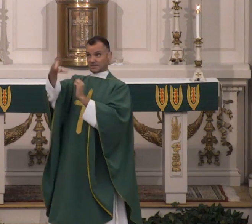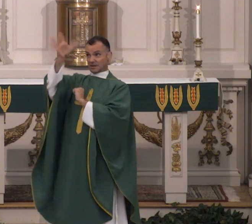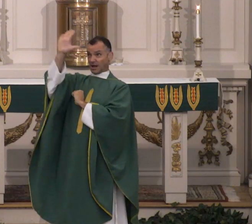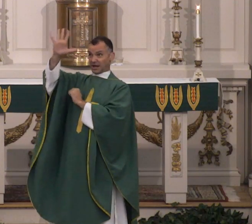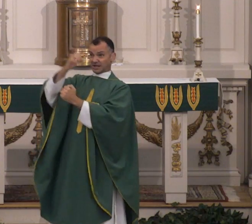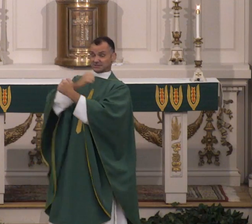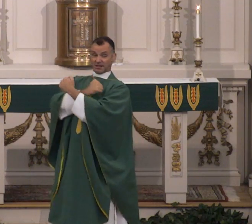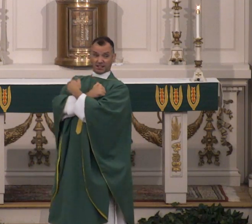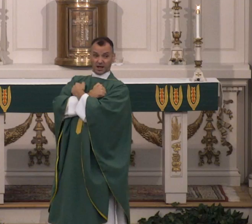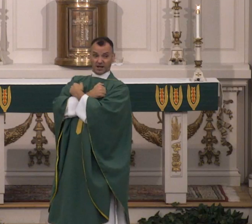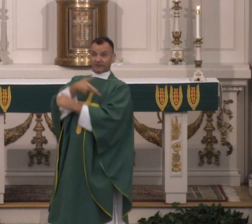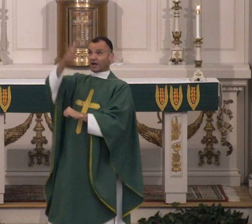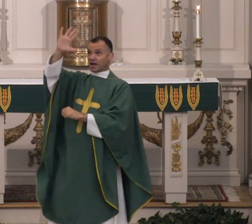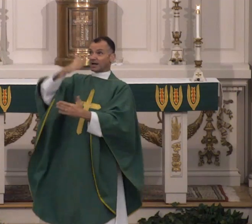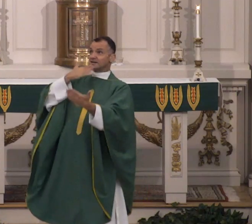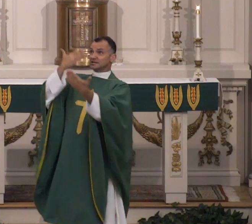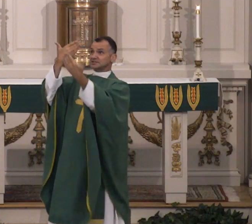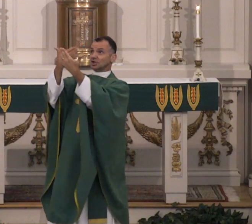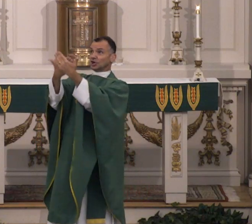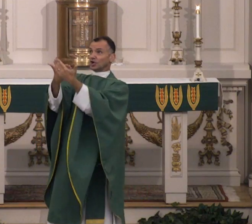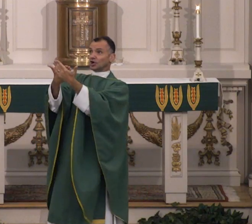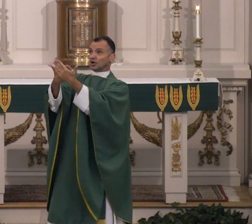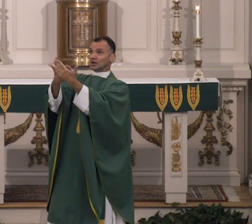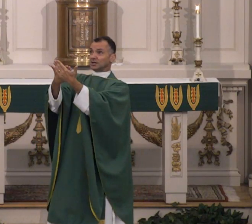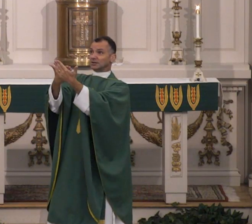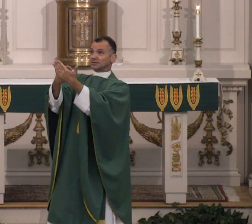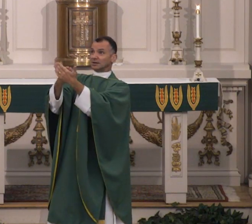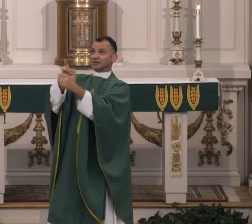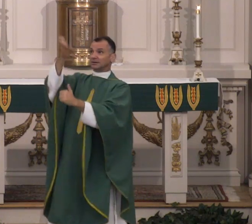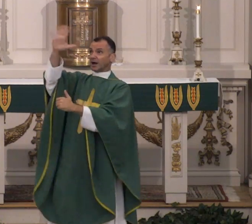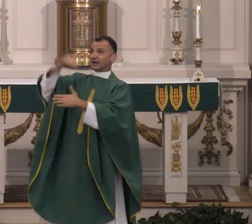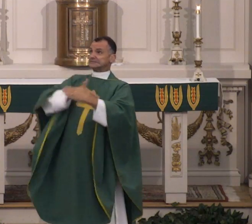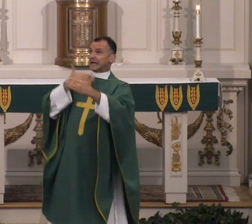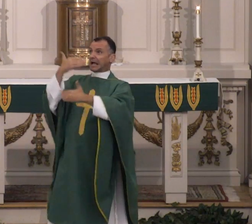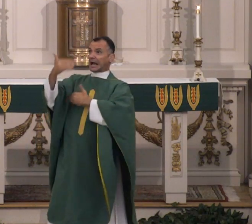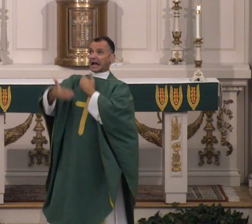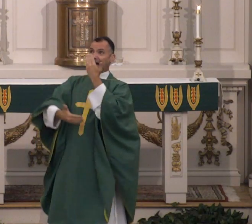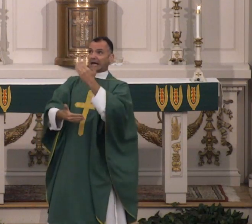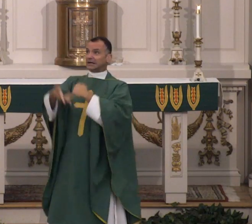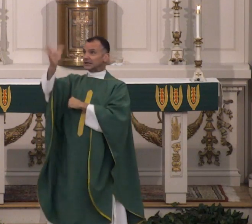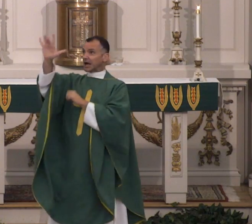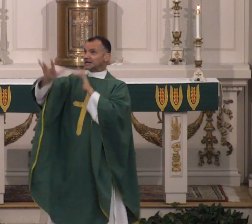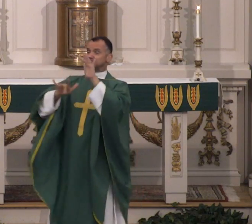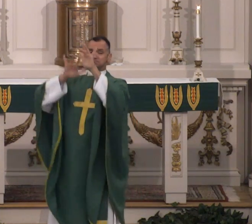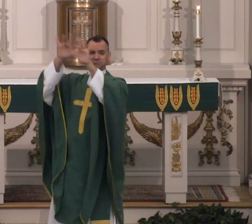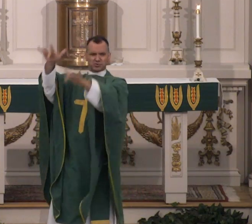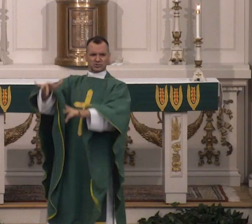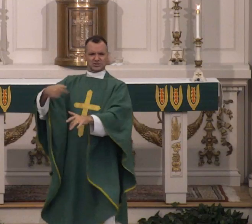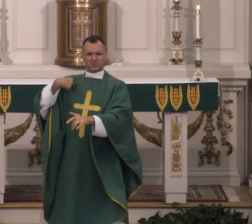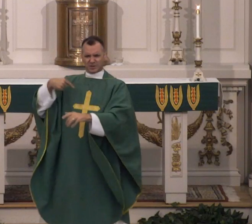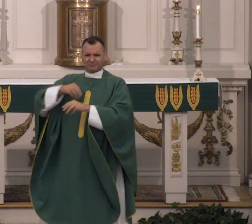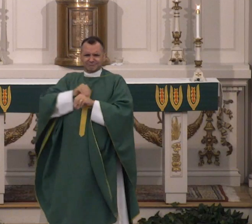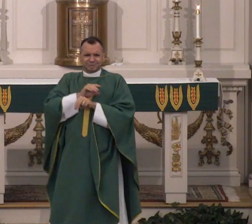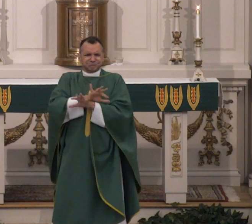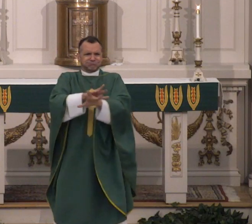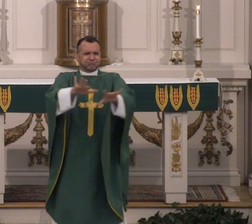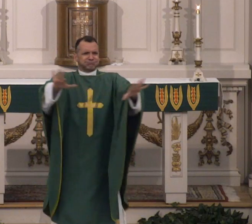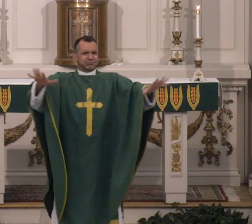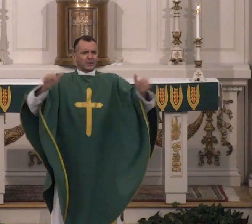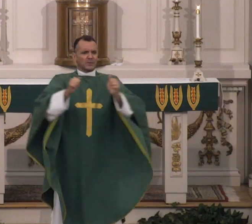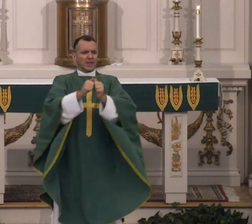our Father in heaven, to fully feel his love, his goodness, his kindness, his